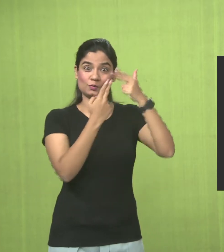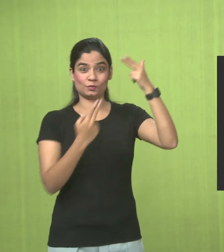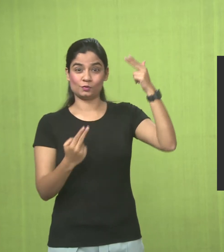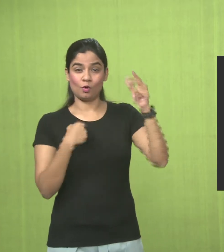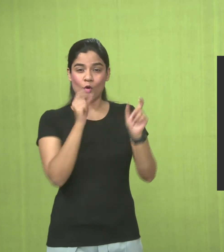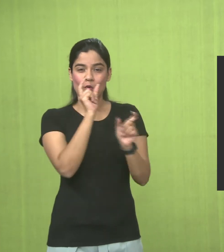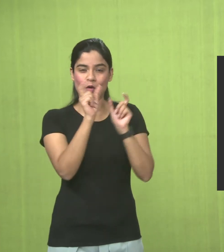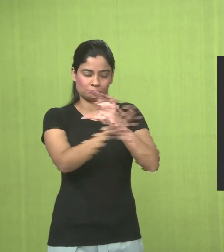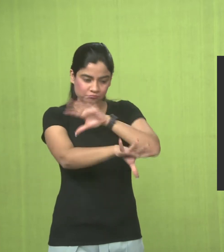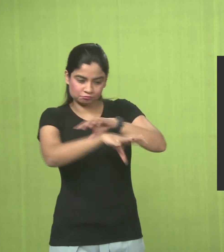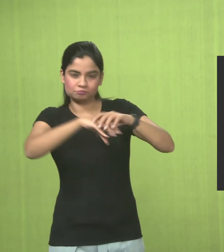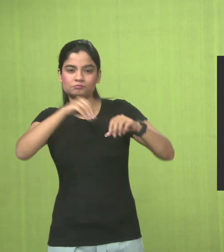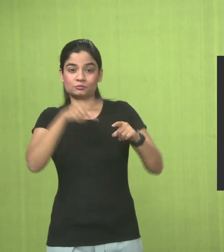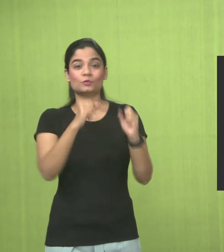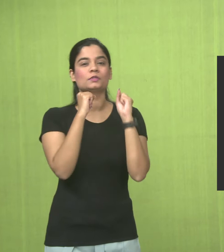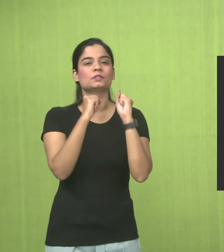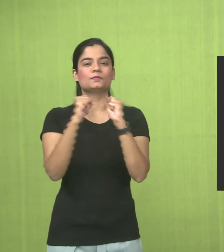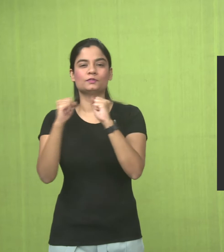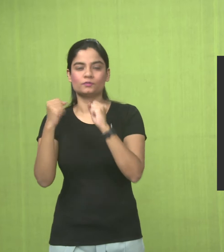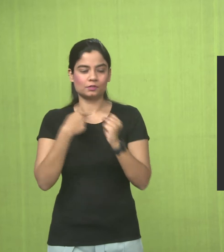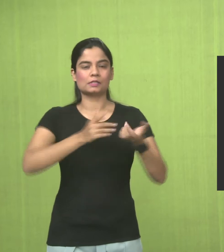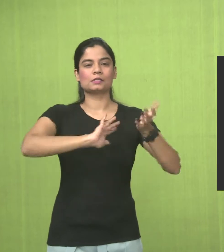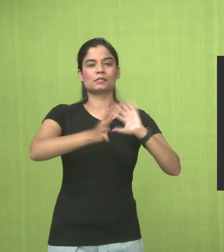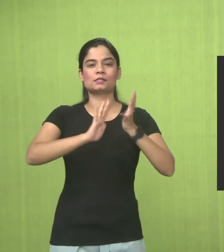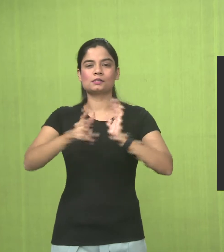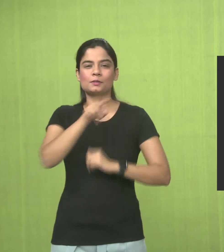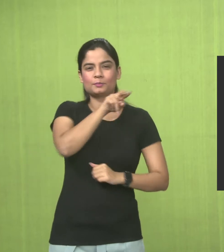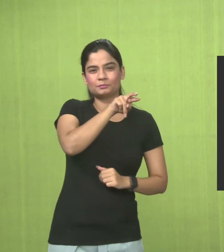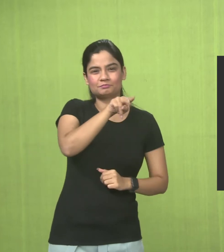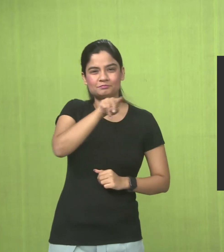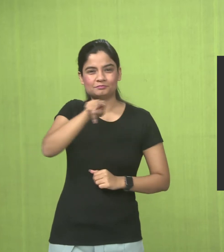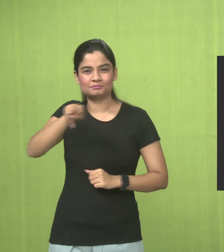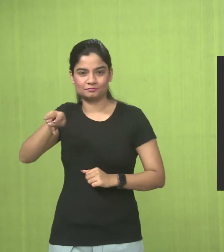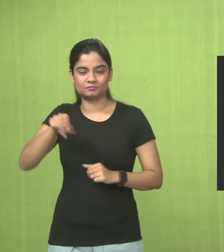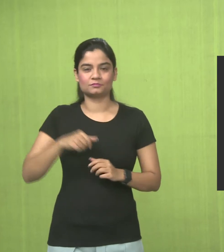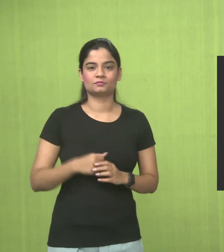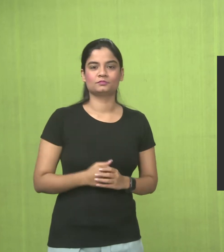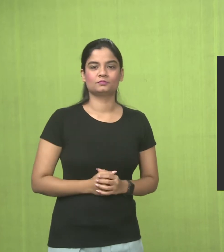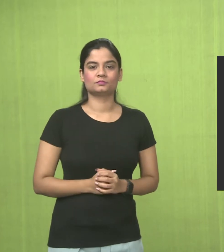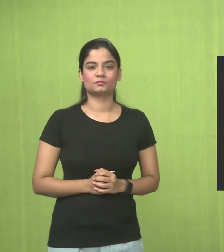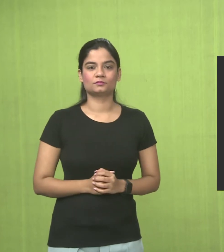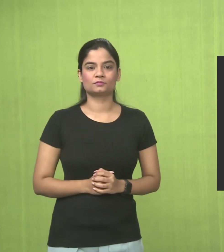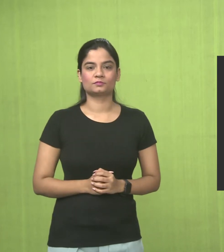Now, I will discuss the difficult words and translate them in Indian Sign Language.